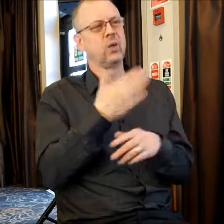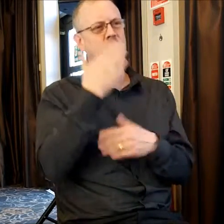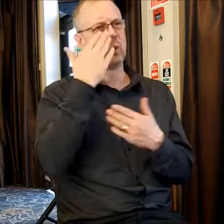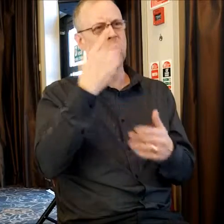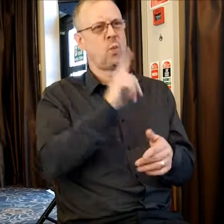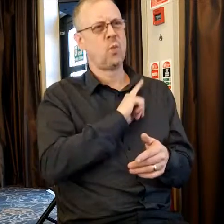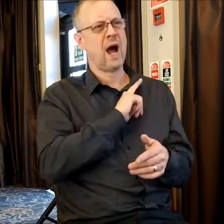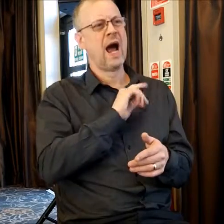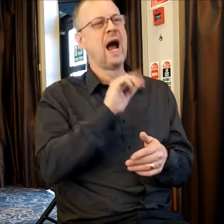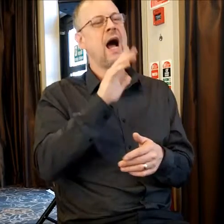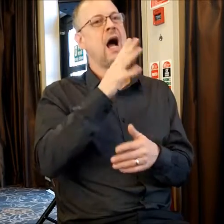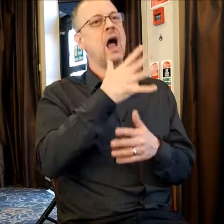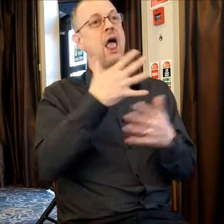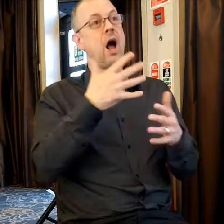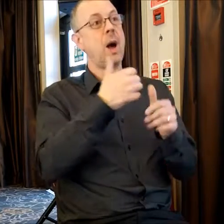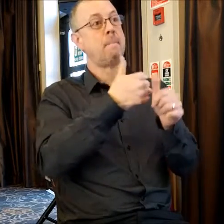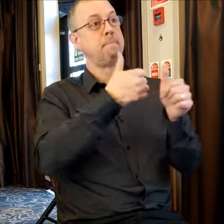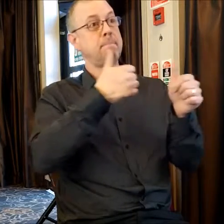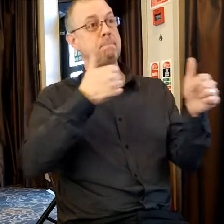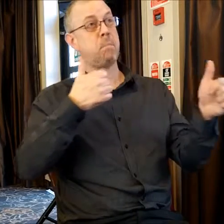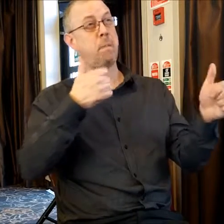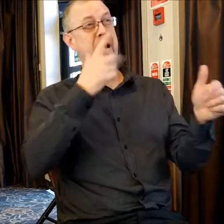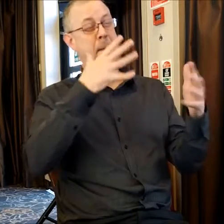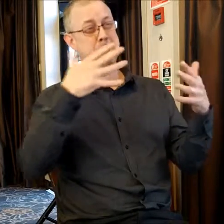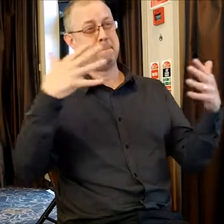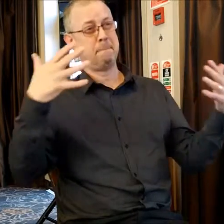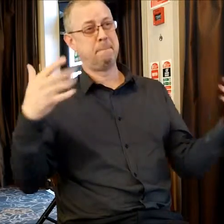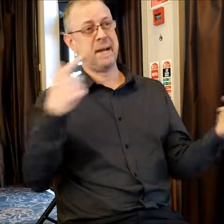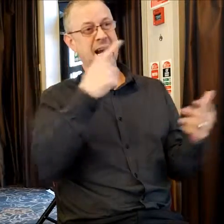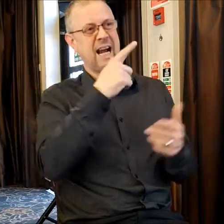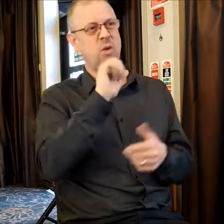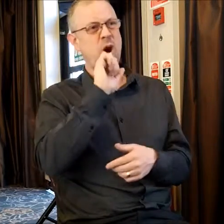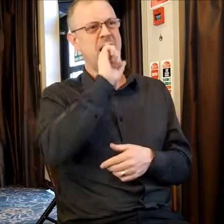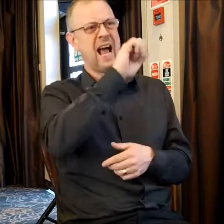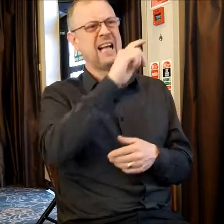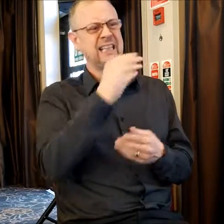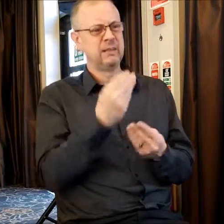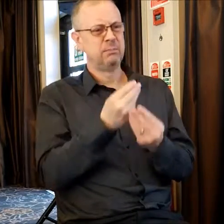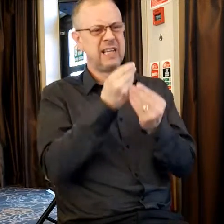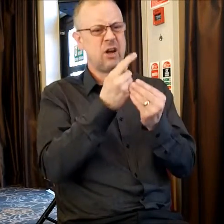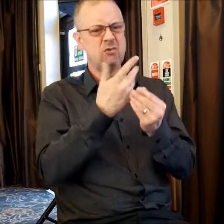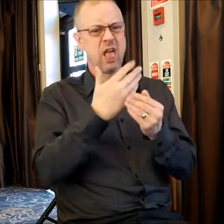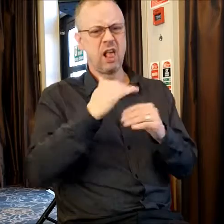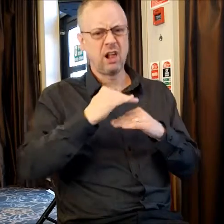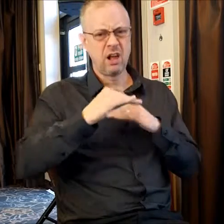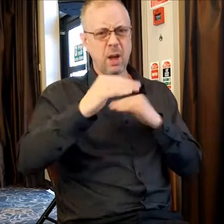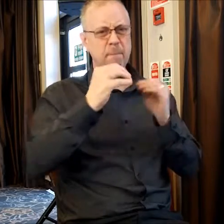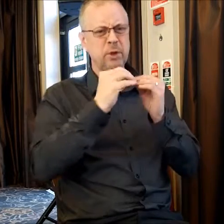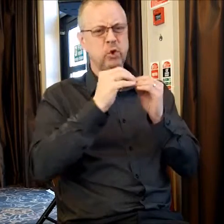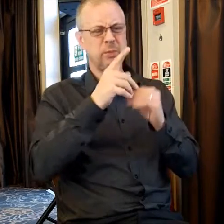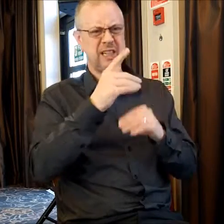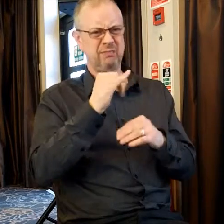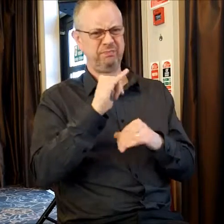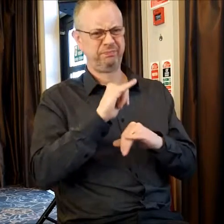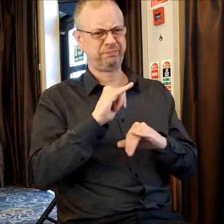companies are selling what really is inadequate product into the market. So we're working really hard